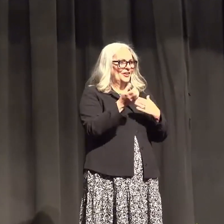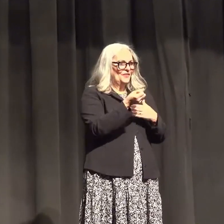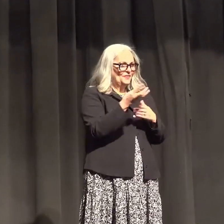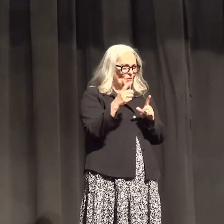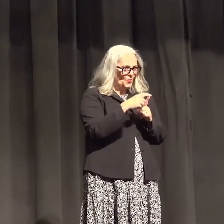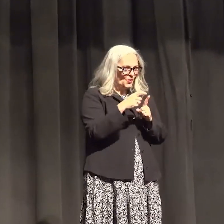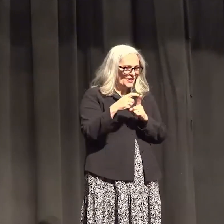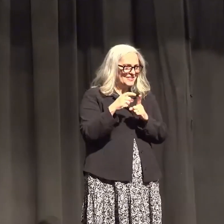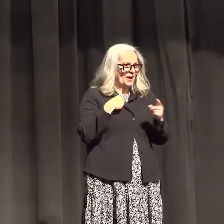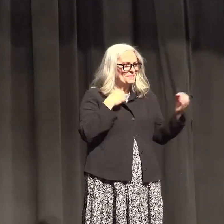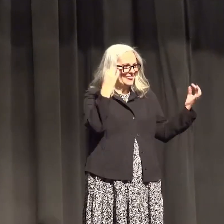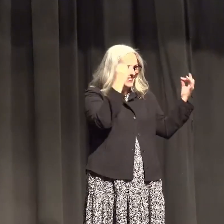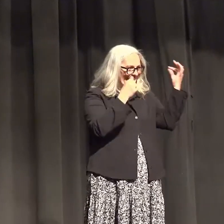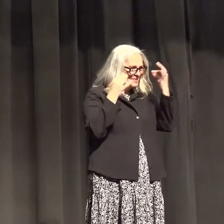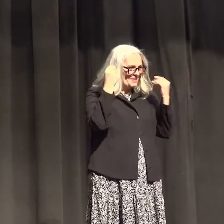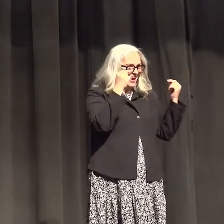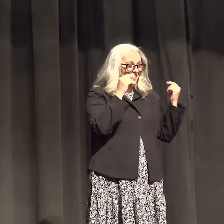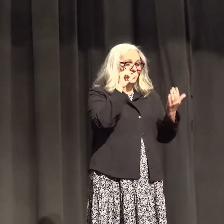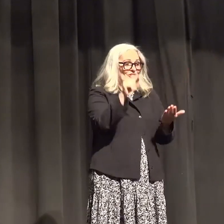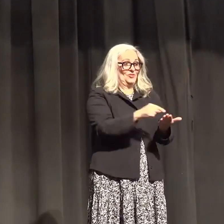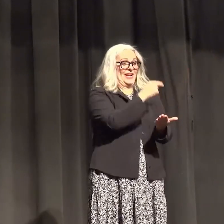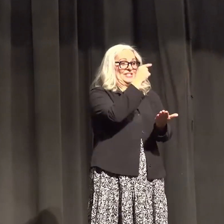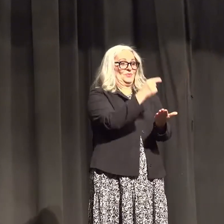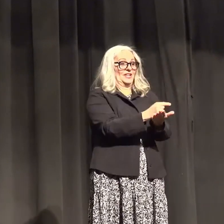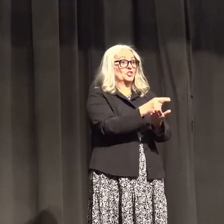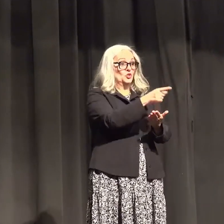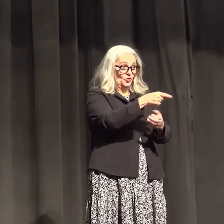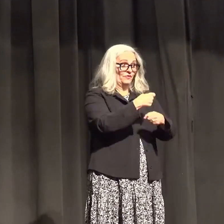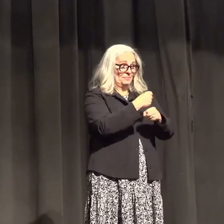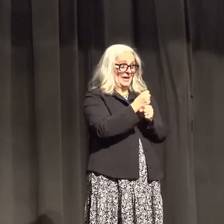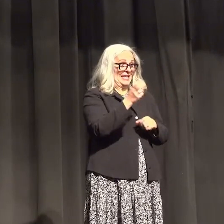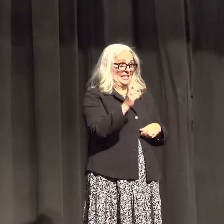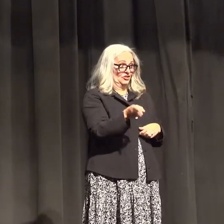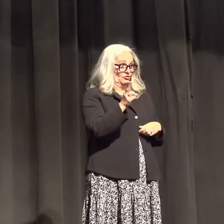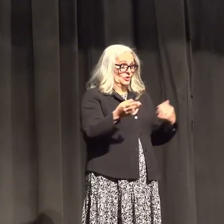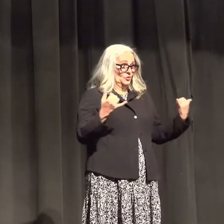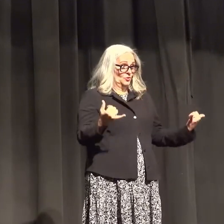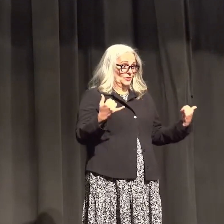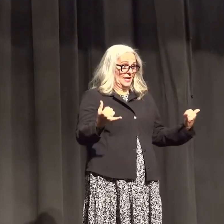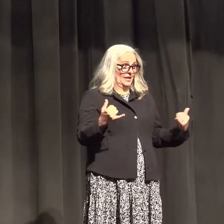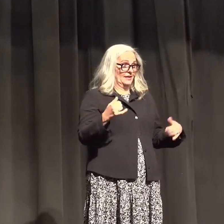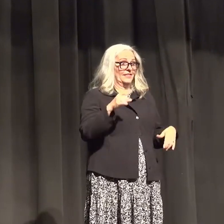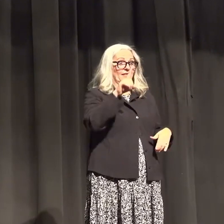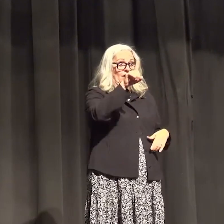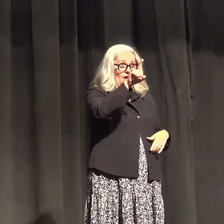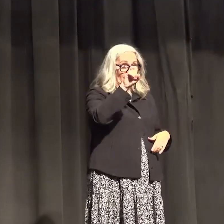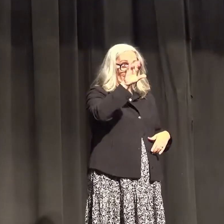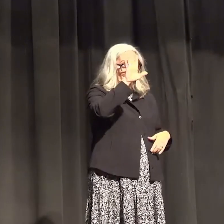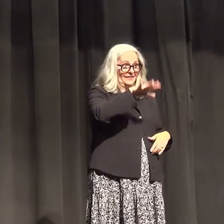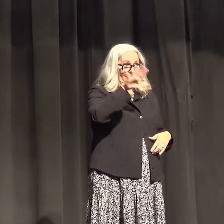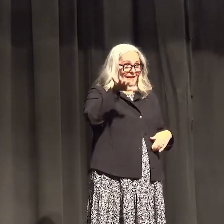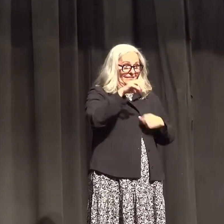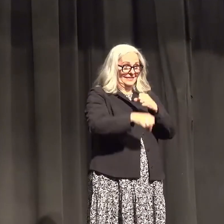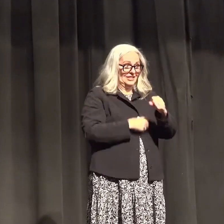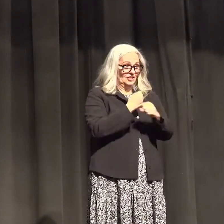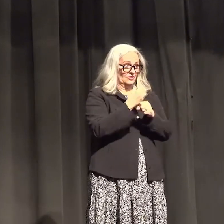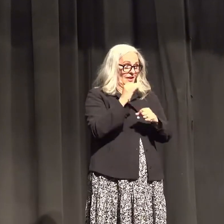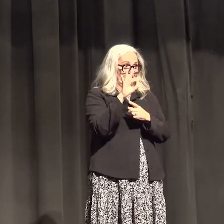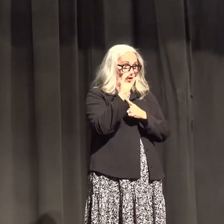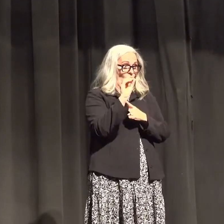I want to share a few words that I've been thinking about graduation. You've made history today. This is the